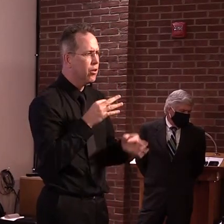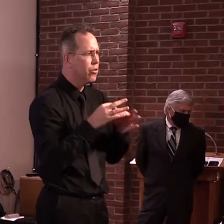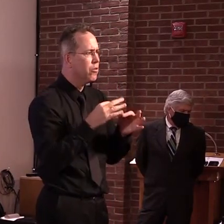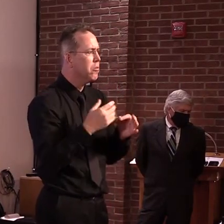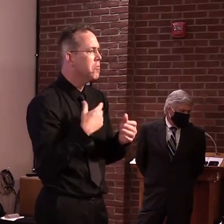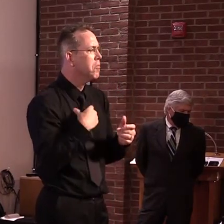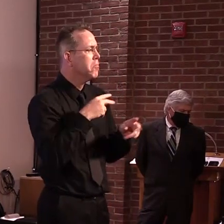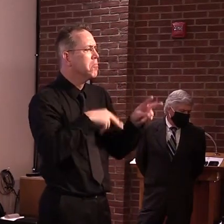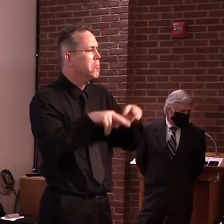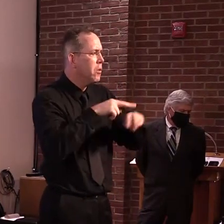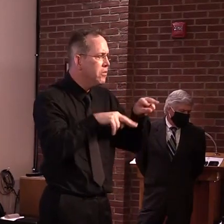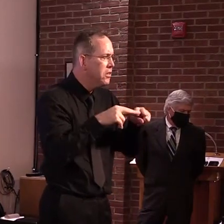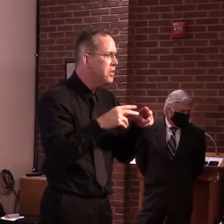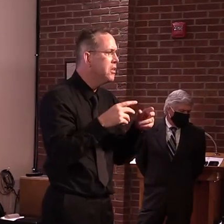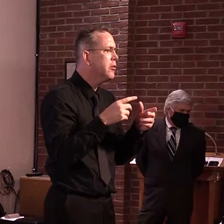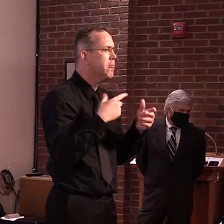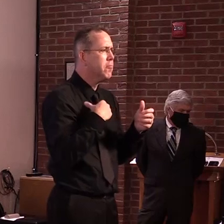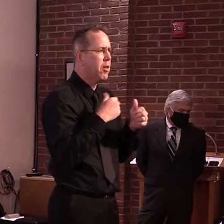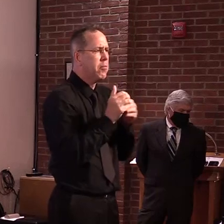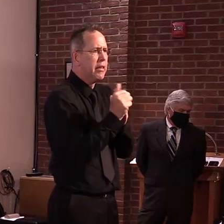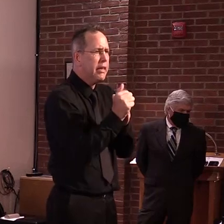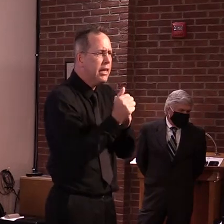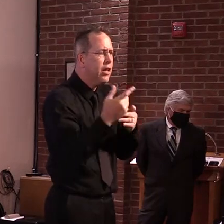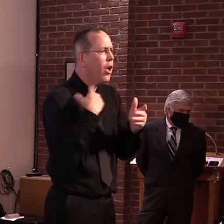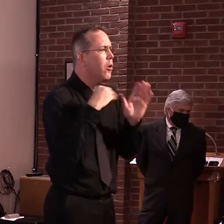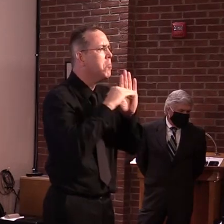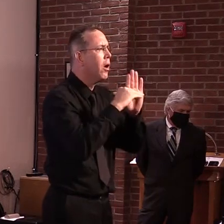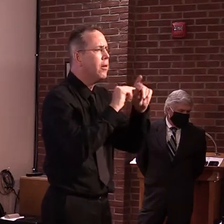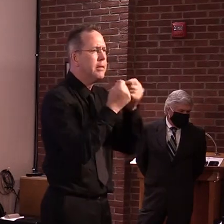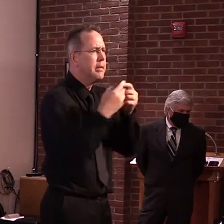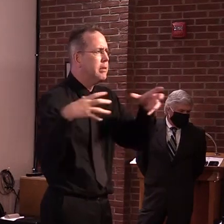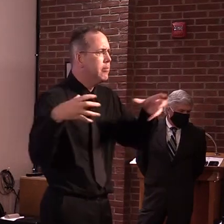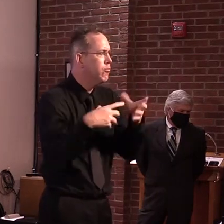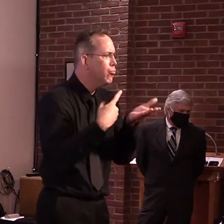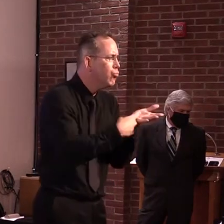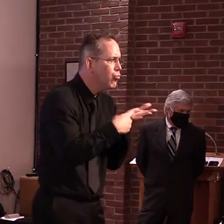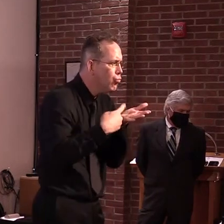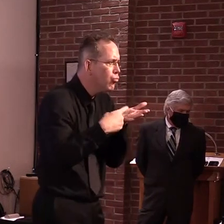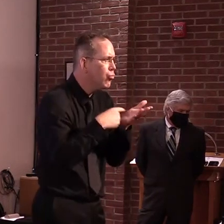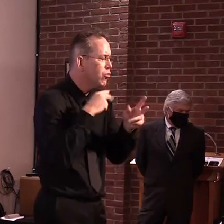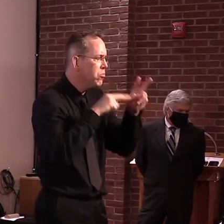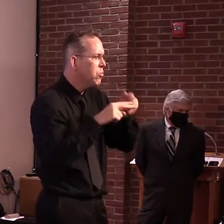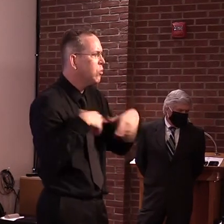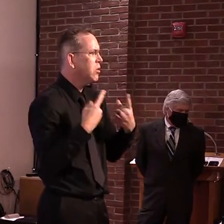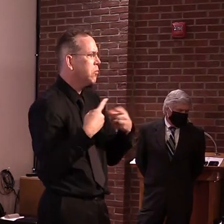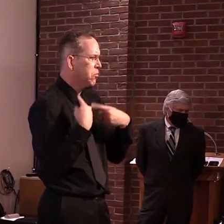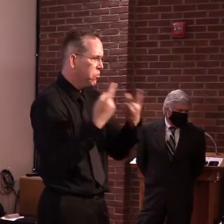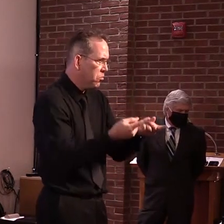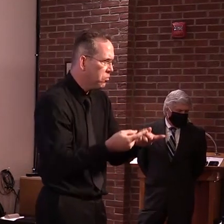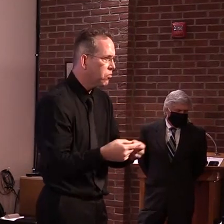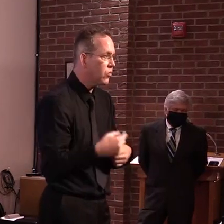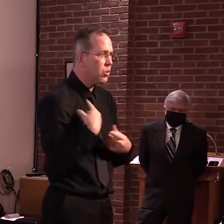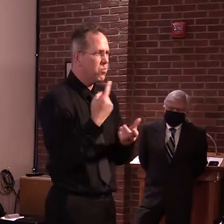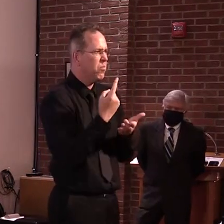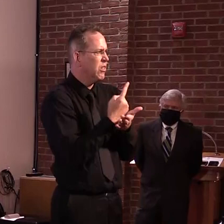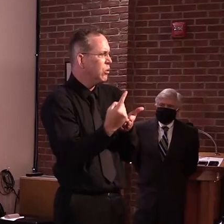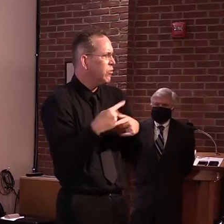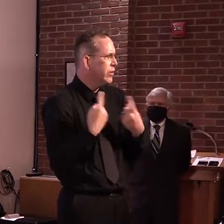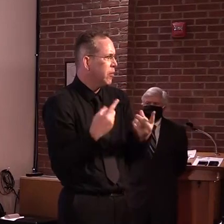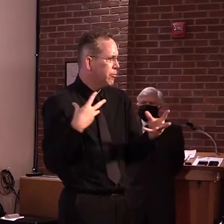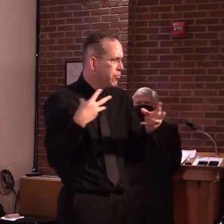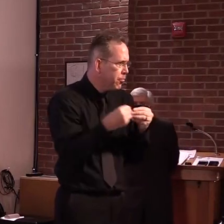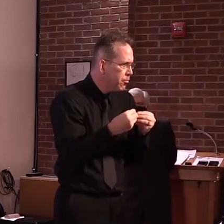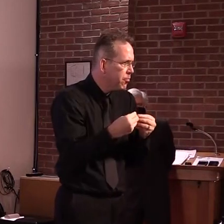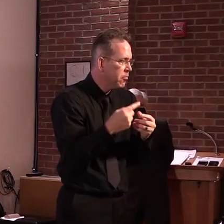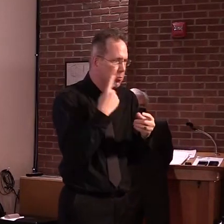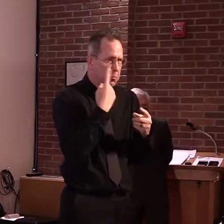Vermont's COVID-19 data and modeling team for the past few months. This week's data and modeling update will again start